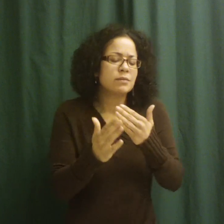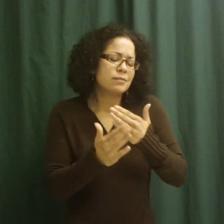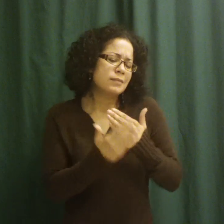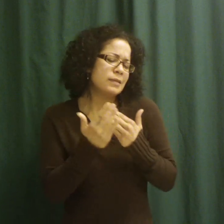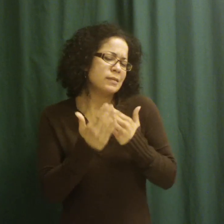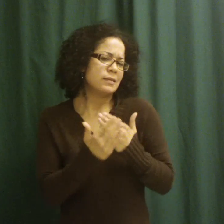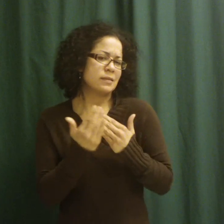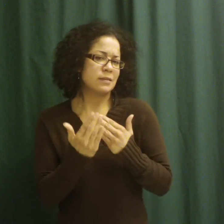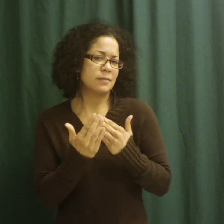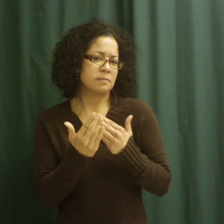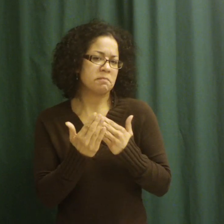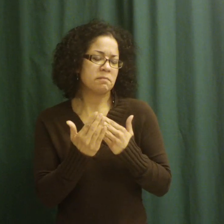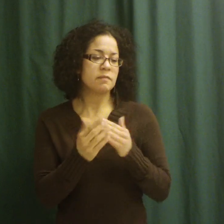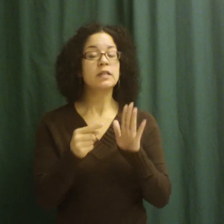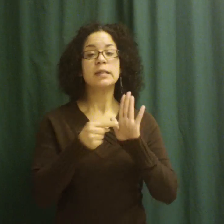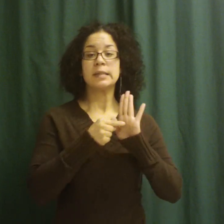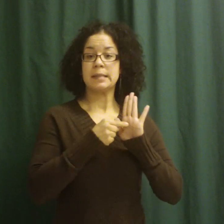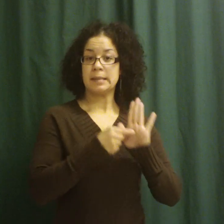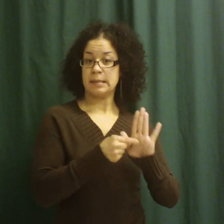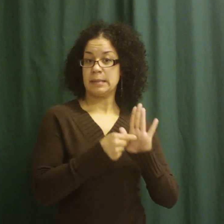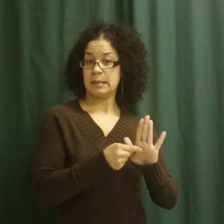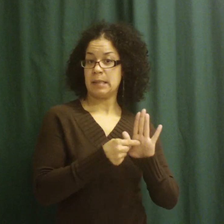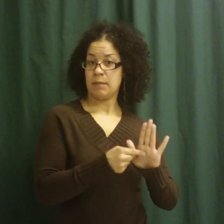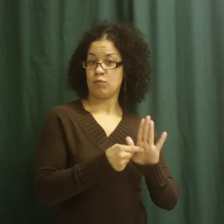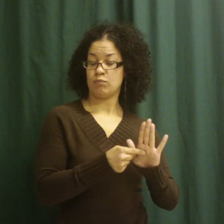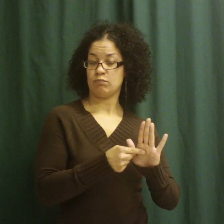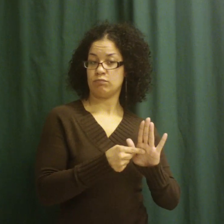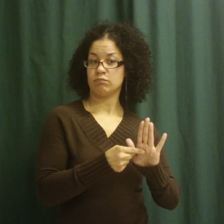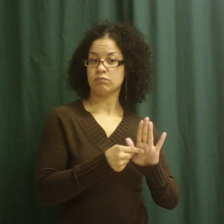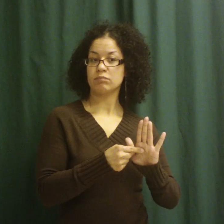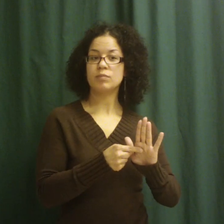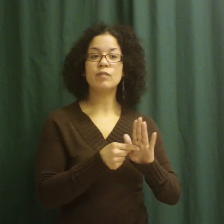the derivation of the equation for a circle.